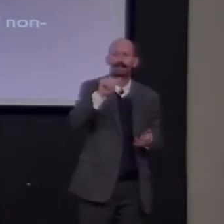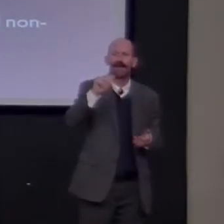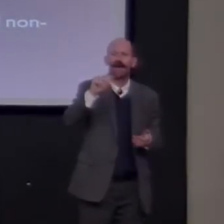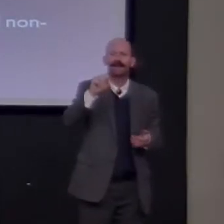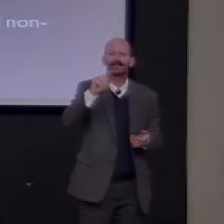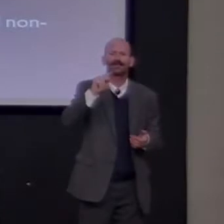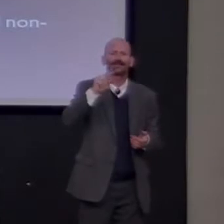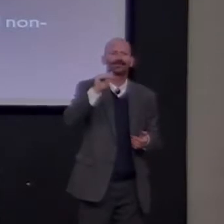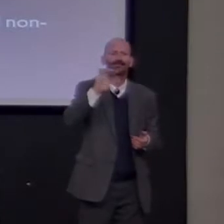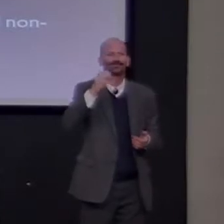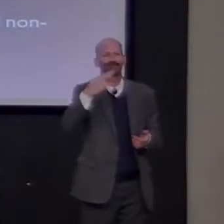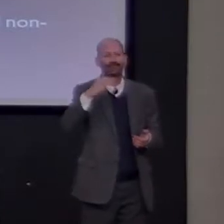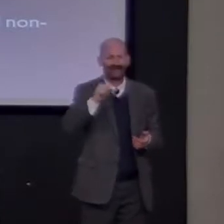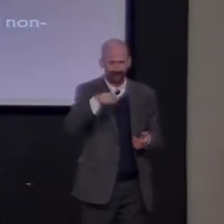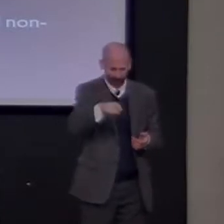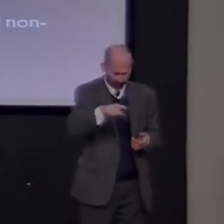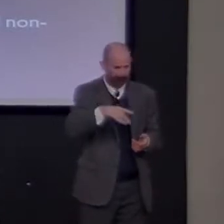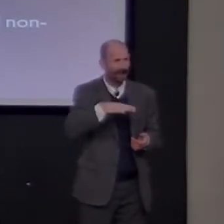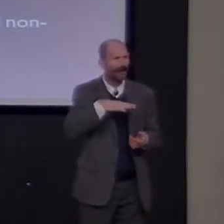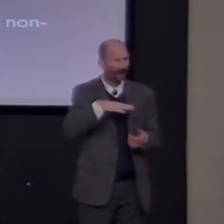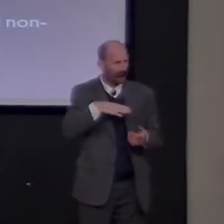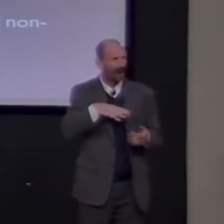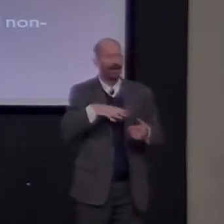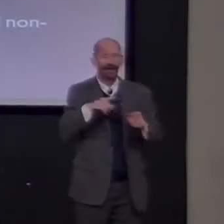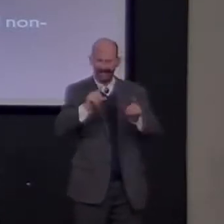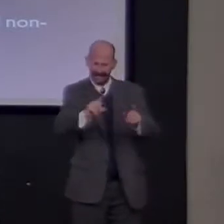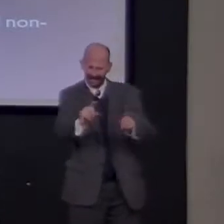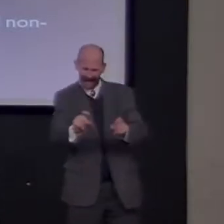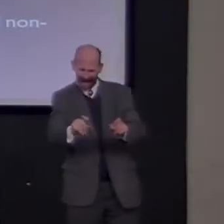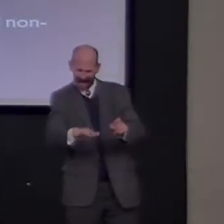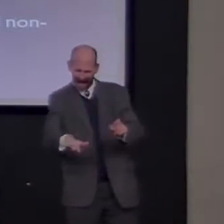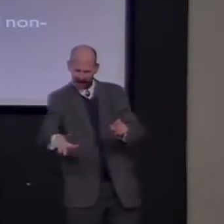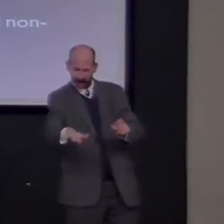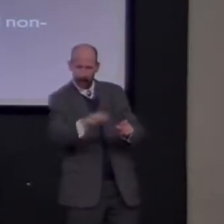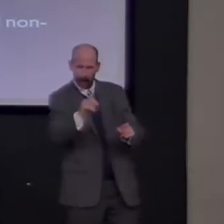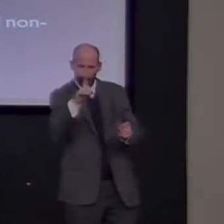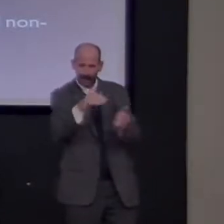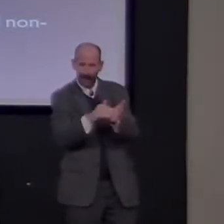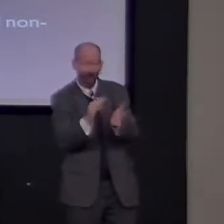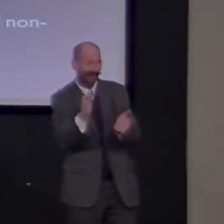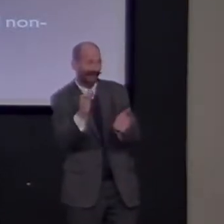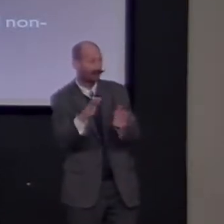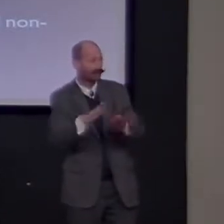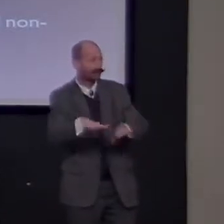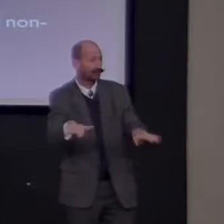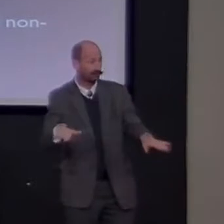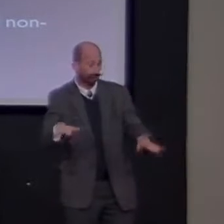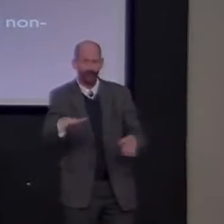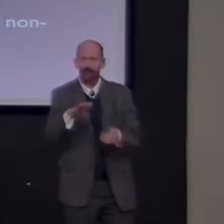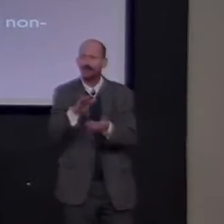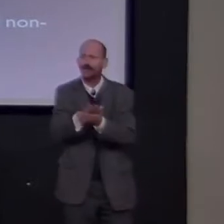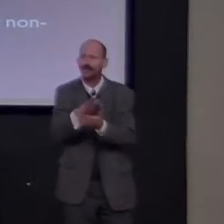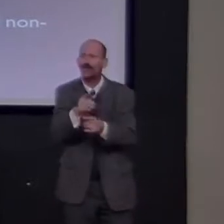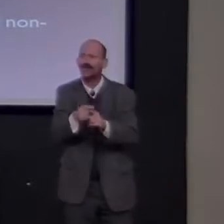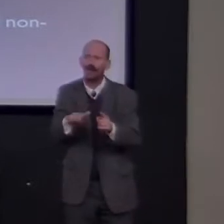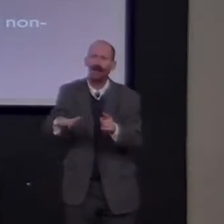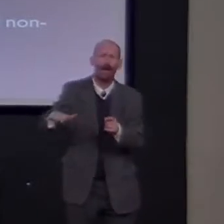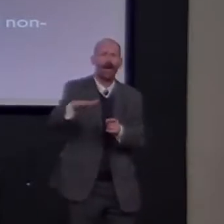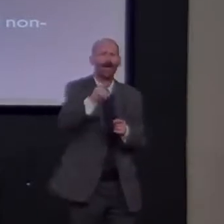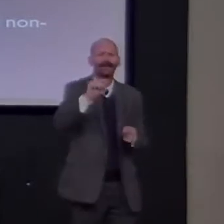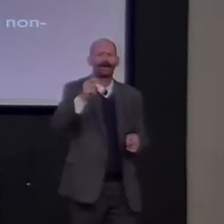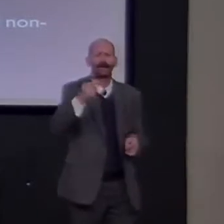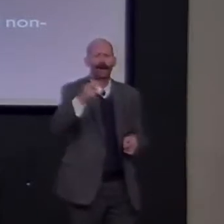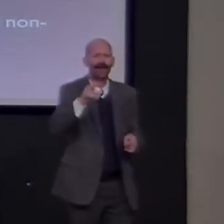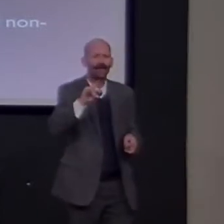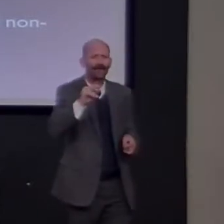Blomert, and we were able to test a group of nearly 1,500 children in schools throughout the Netherlands. They came from grades